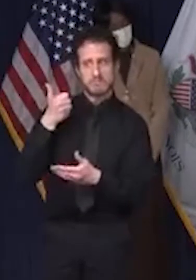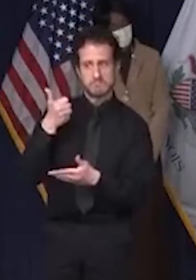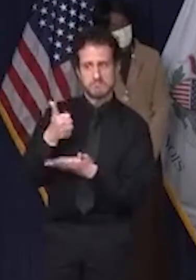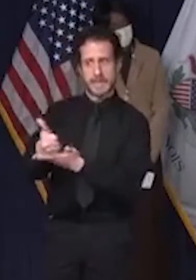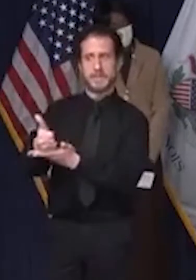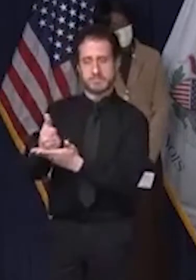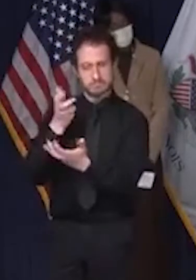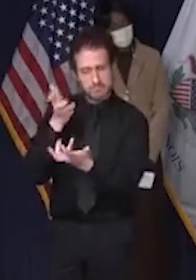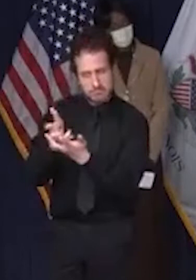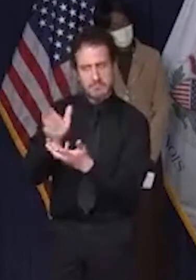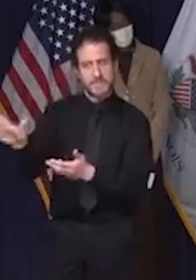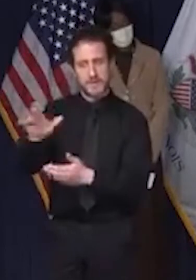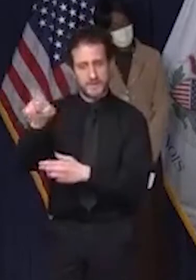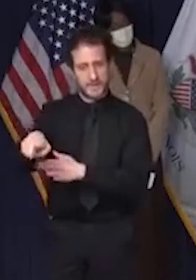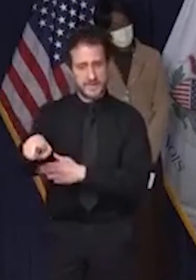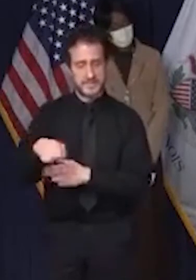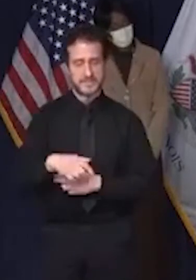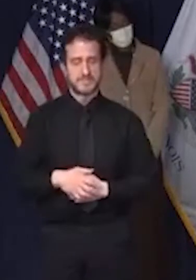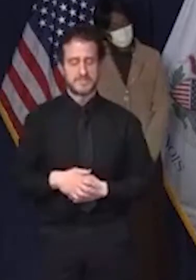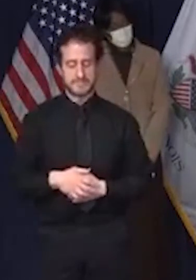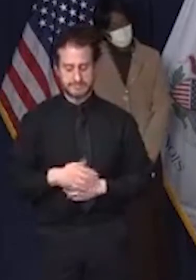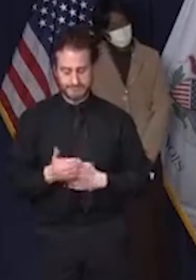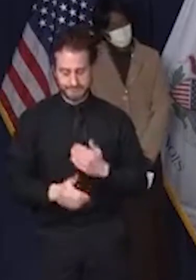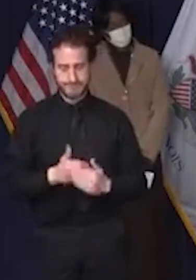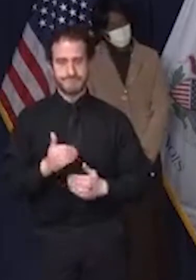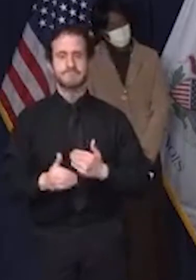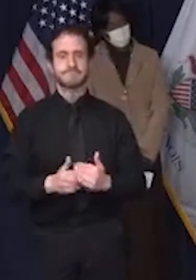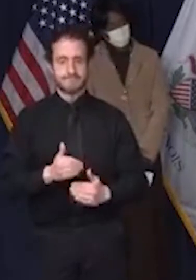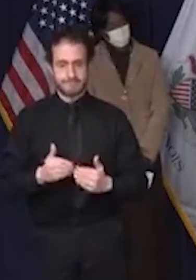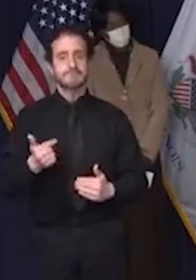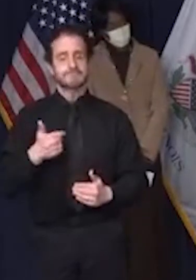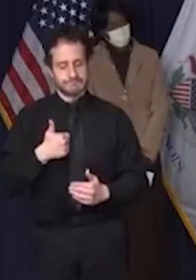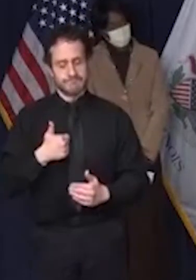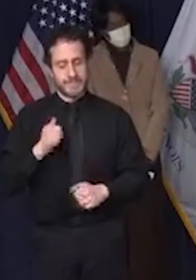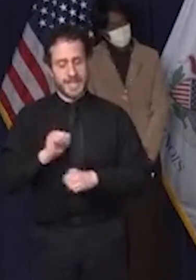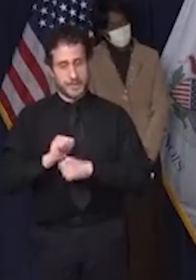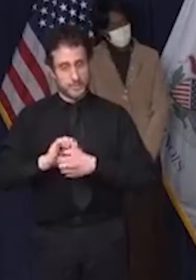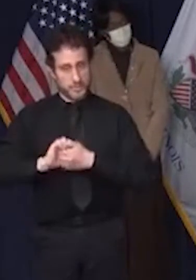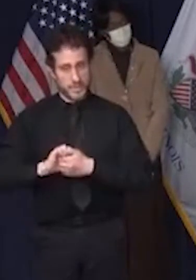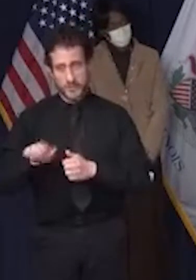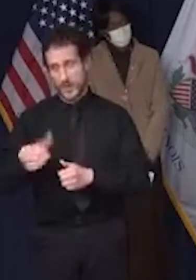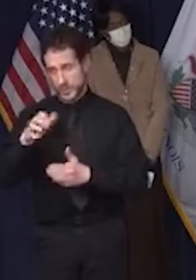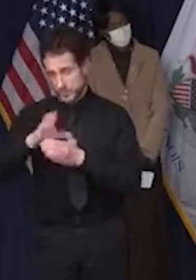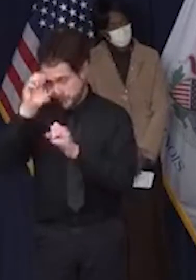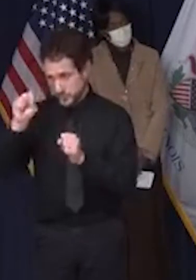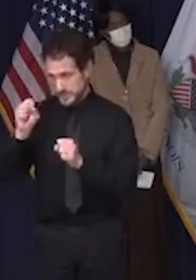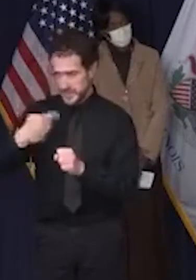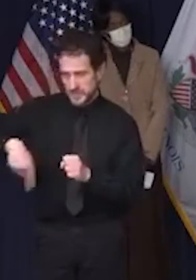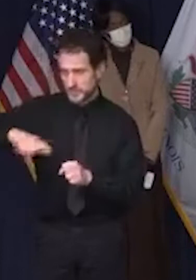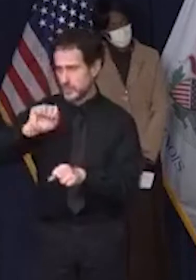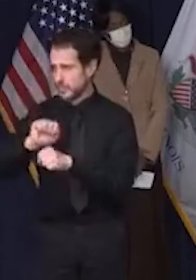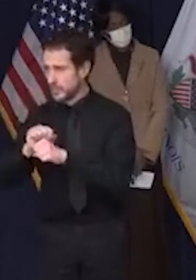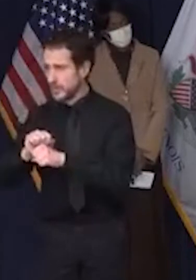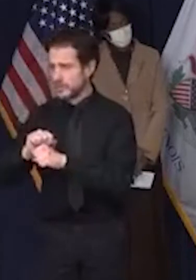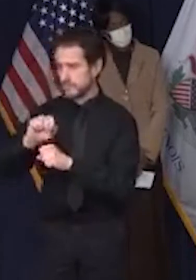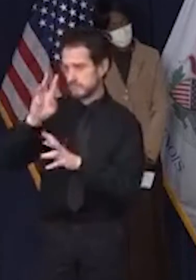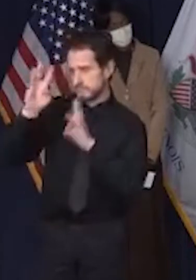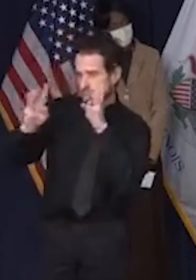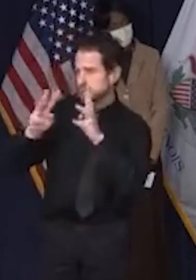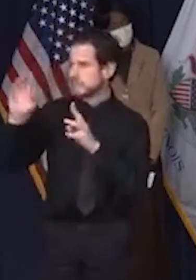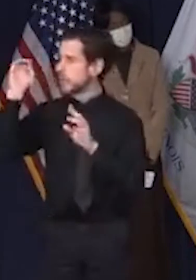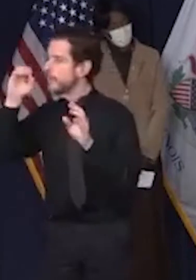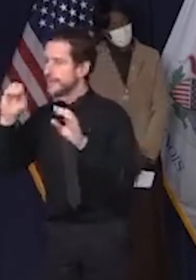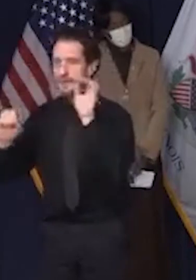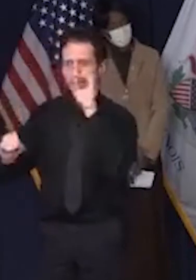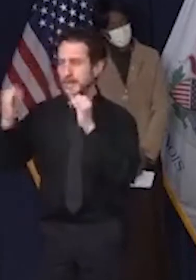this process, I have spent time collaborating with my fellow superintendents. We share thoughts,